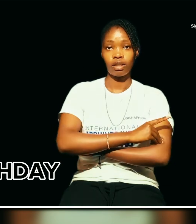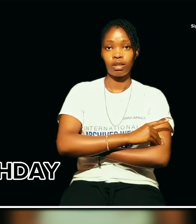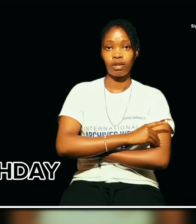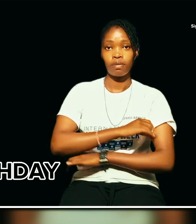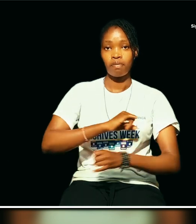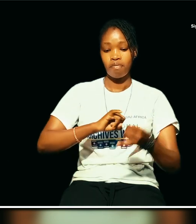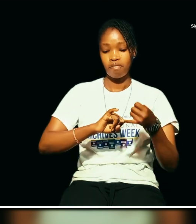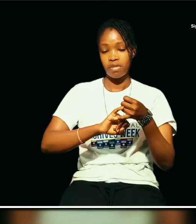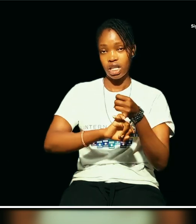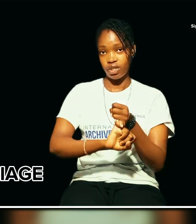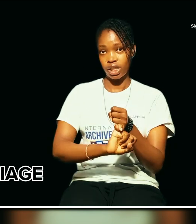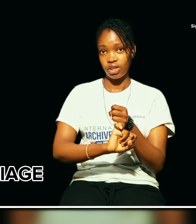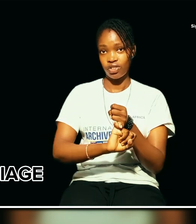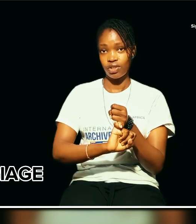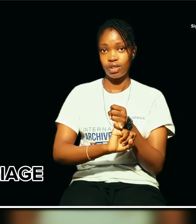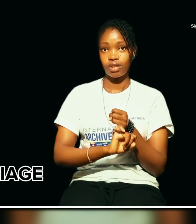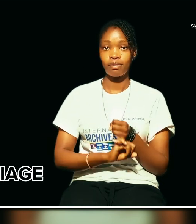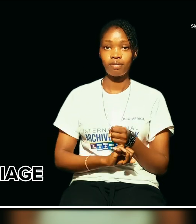marriage,